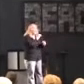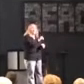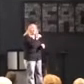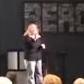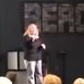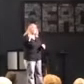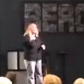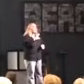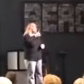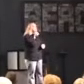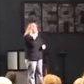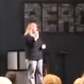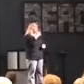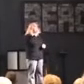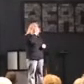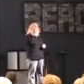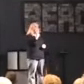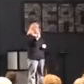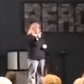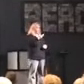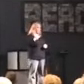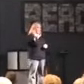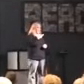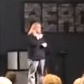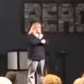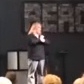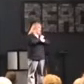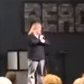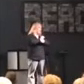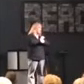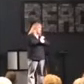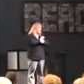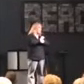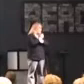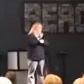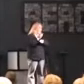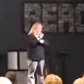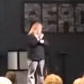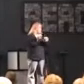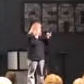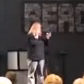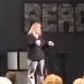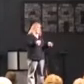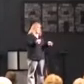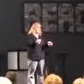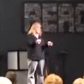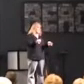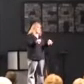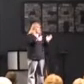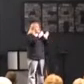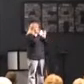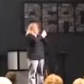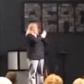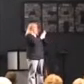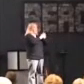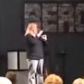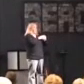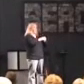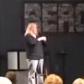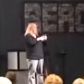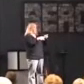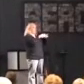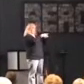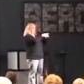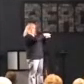And Josh and Mom and I were tasked with the difficult job of deciding what to have inscribed on the two